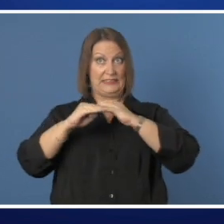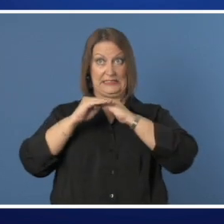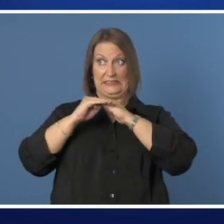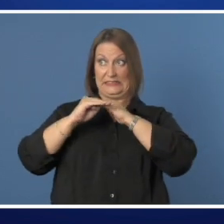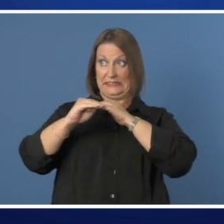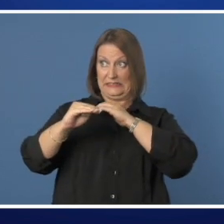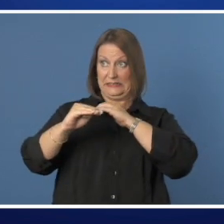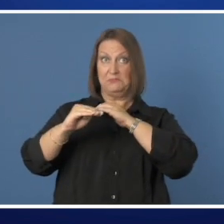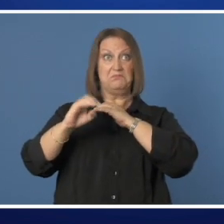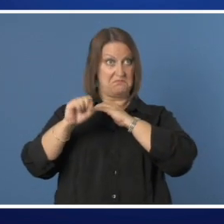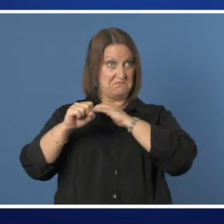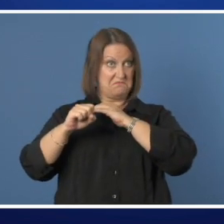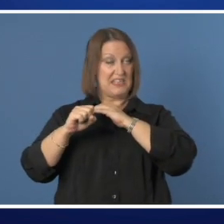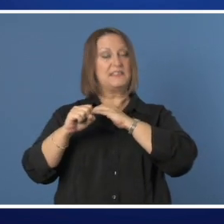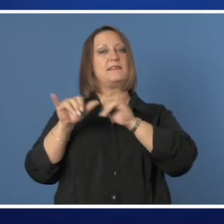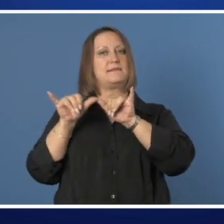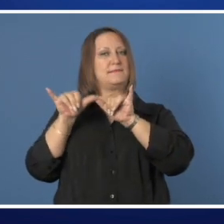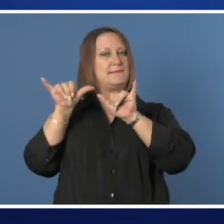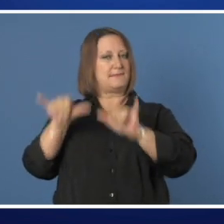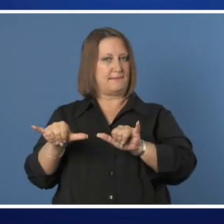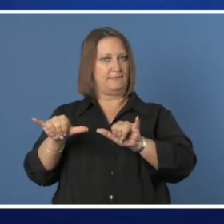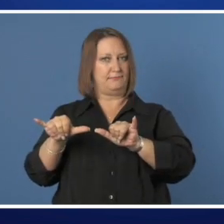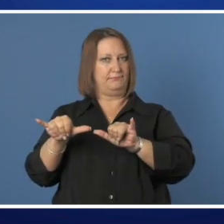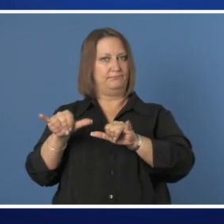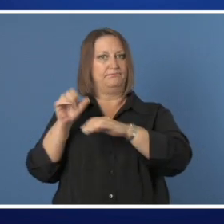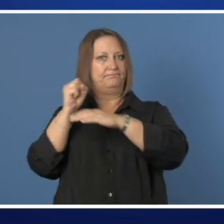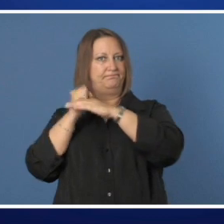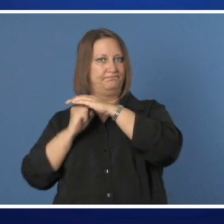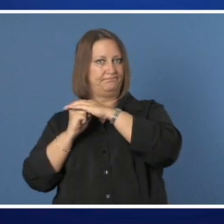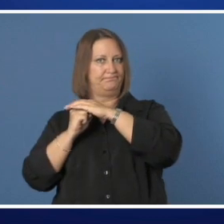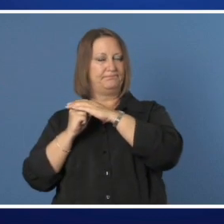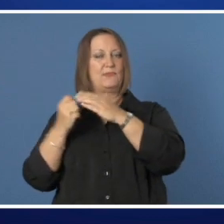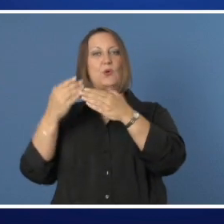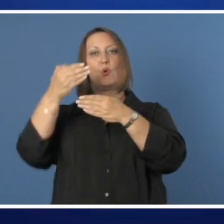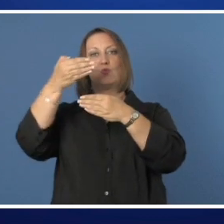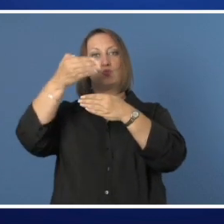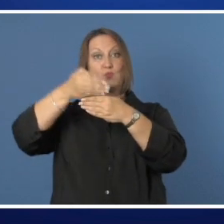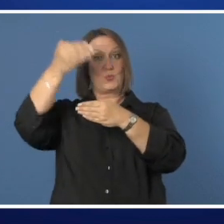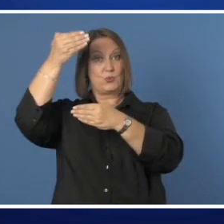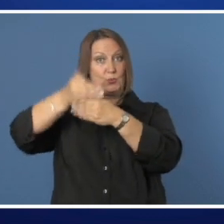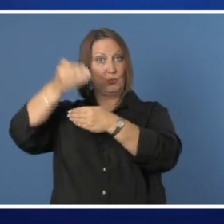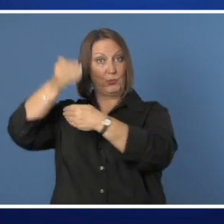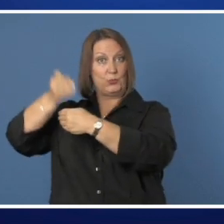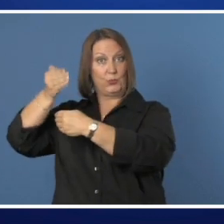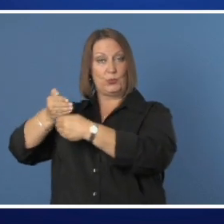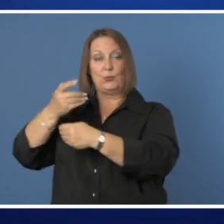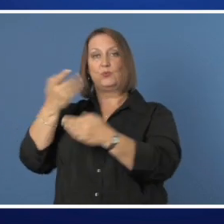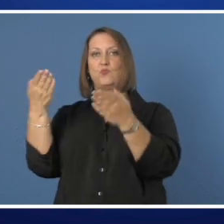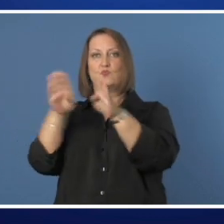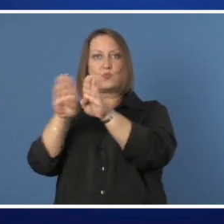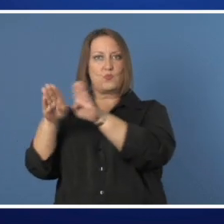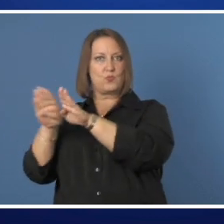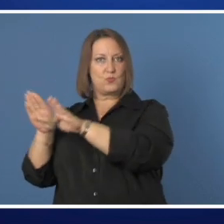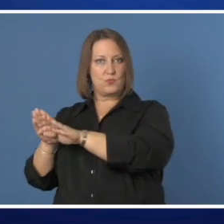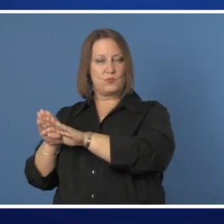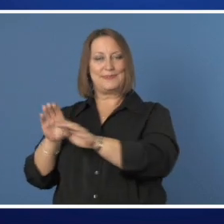If your building is stable, stay where you are. Close windows and doors.